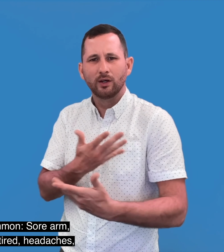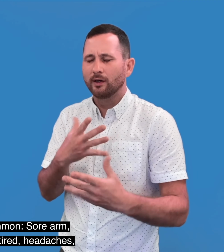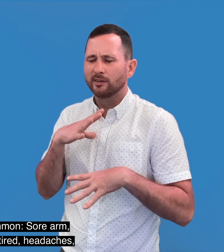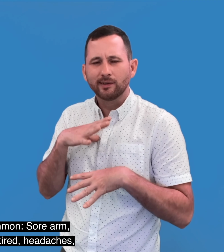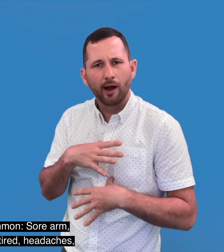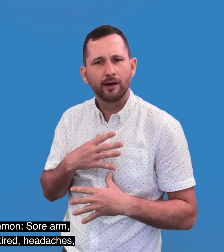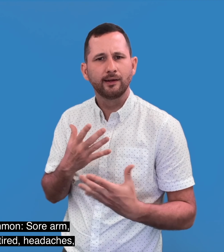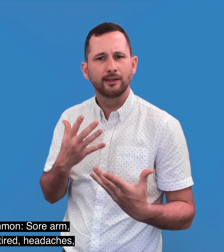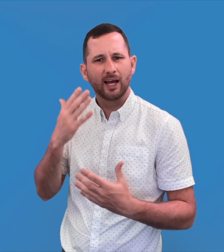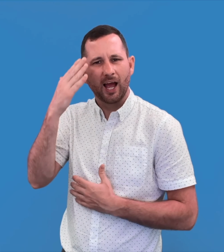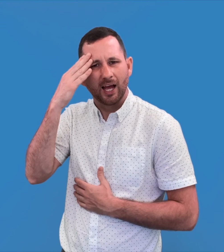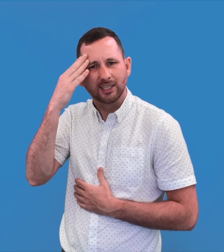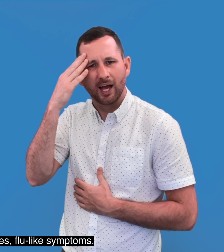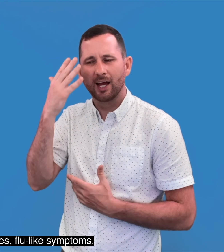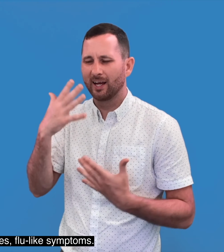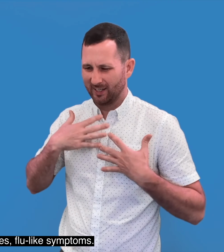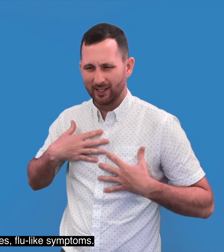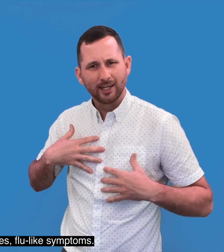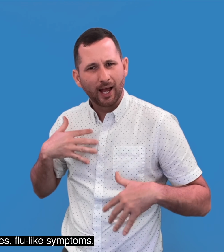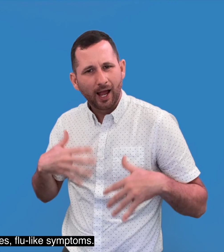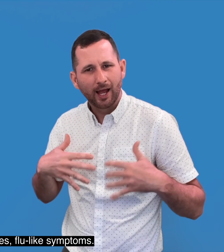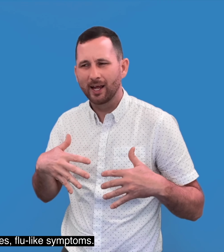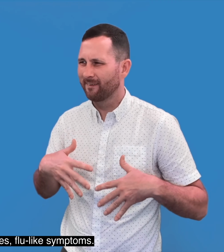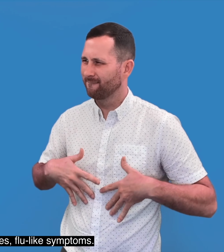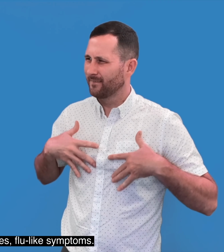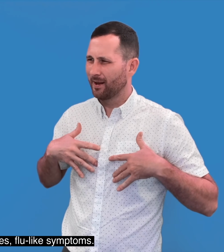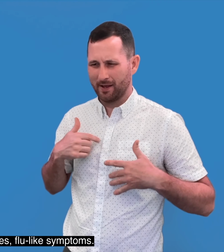tired, headaches, general aches, flu-like symptoms.